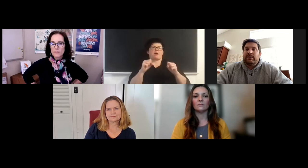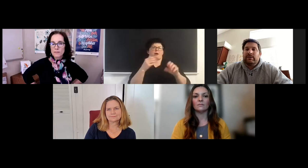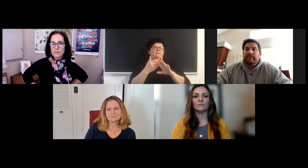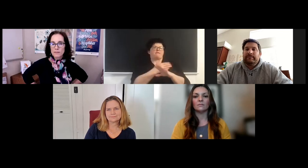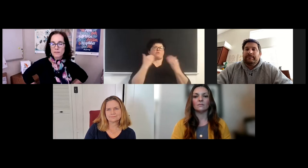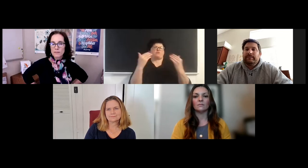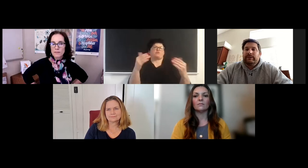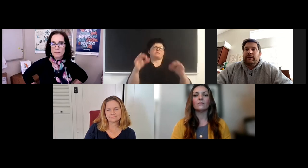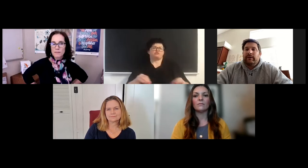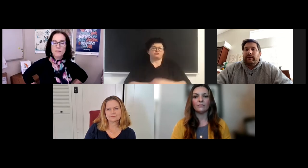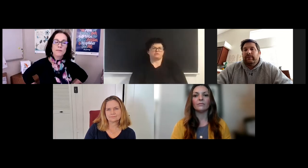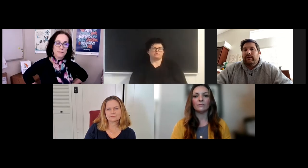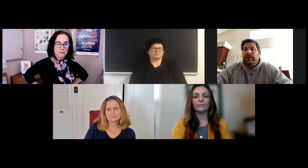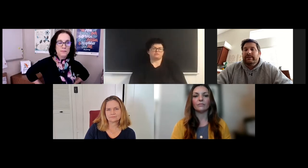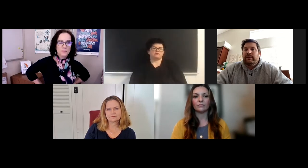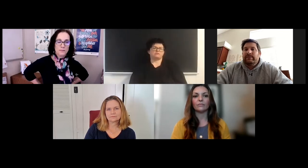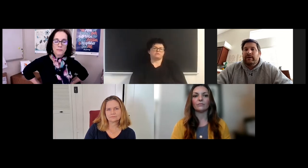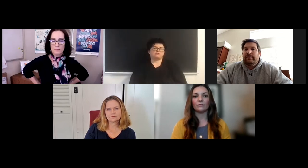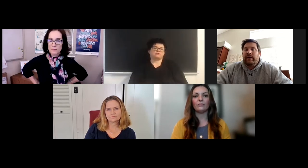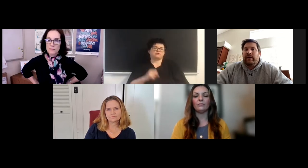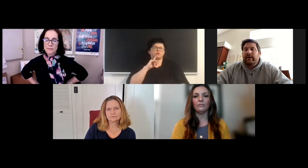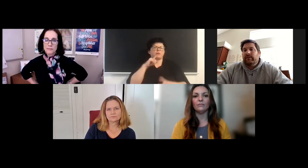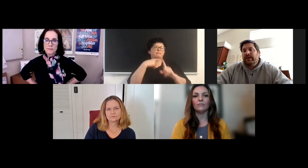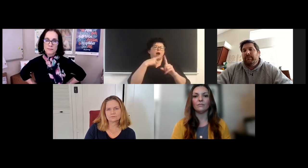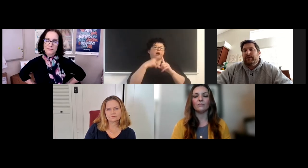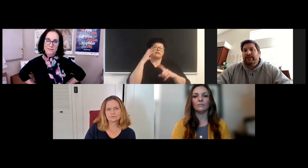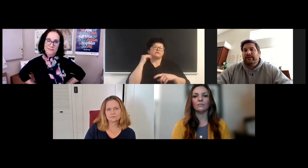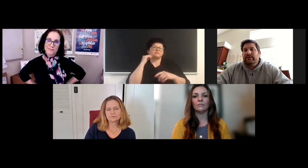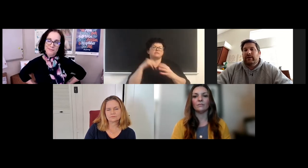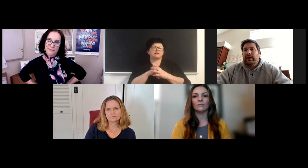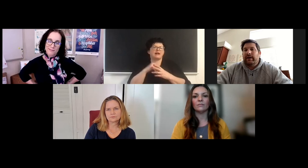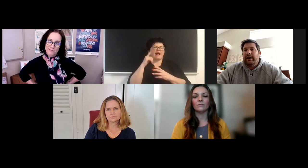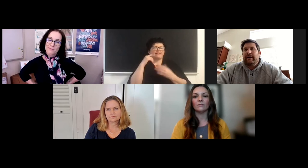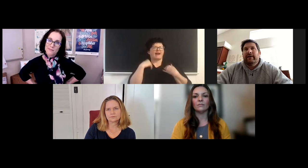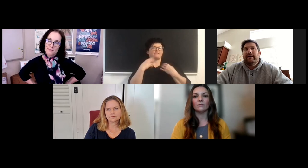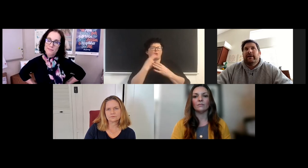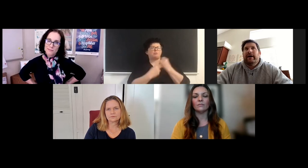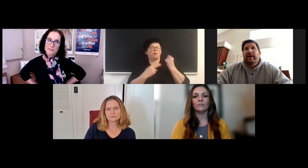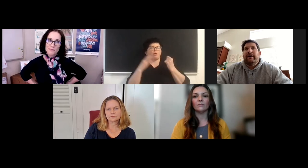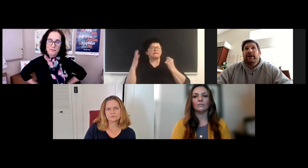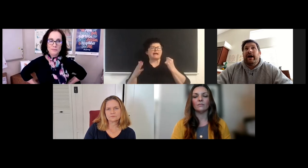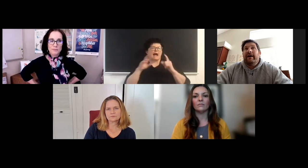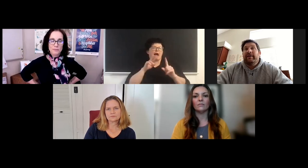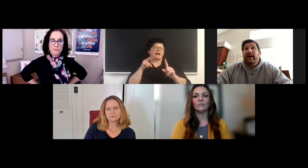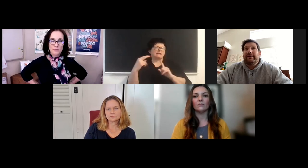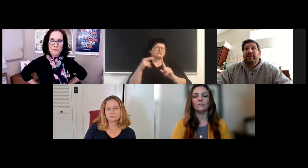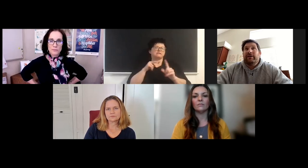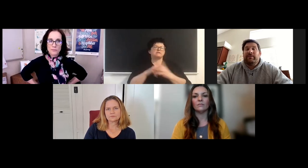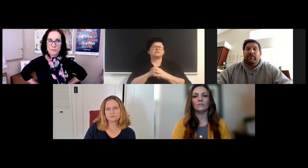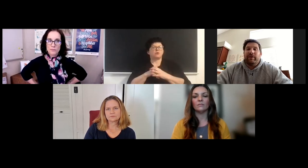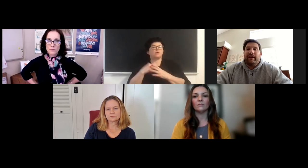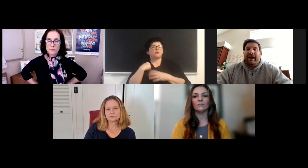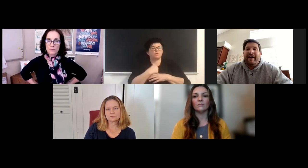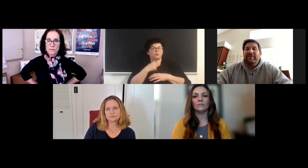that decision. So it was a positive experience. I think there was kind of both sides to it. And we have interacted